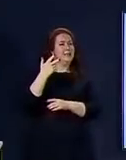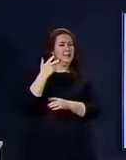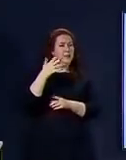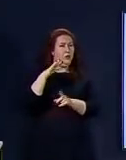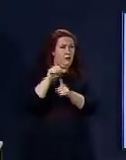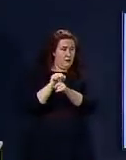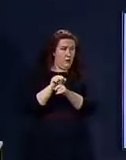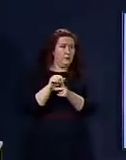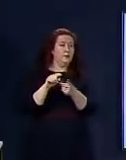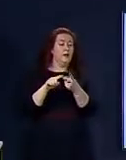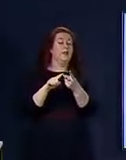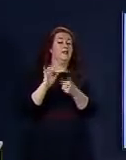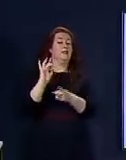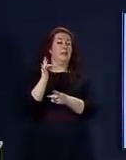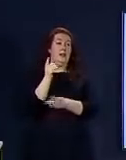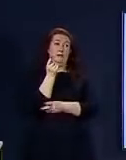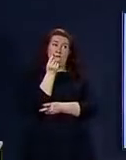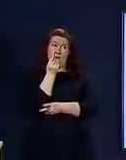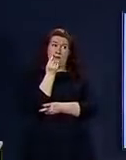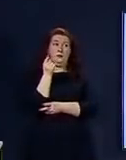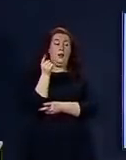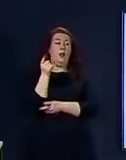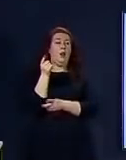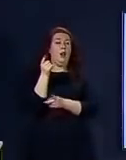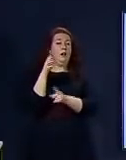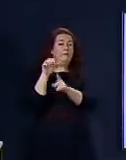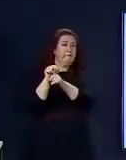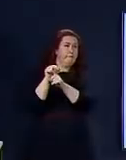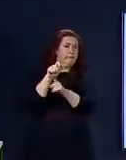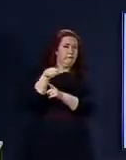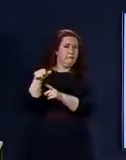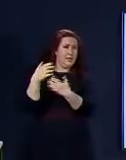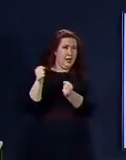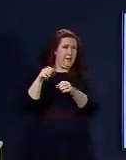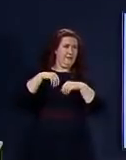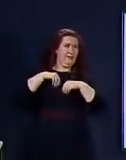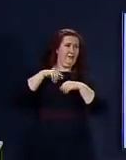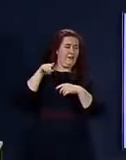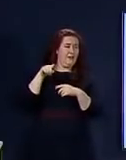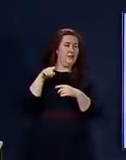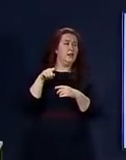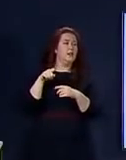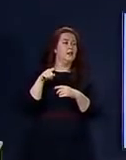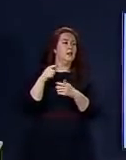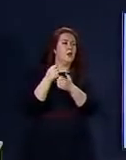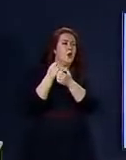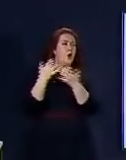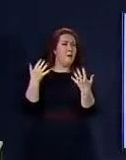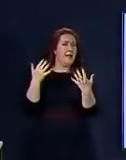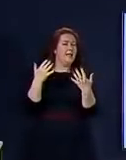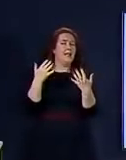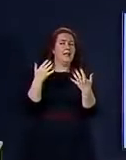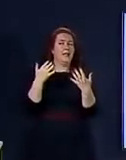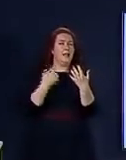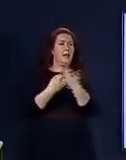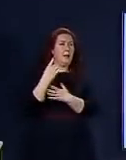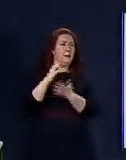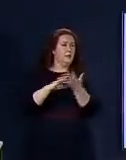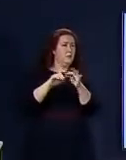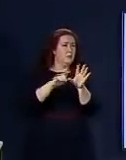10 provisional cases that we have in Scotland, how many of them have occurred in the Moray area?